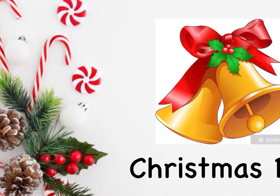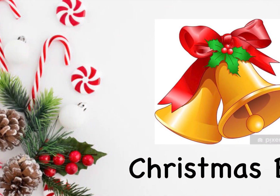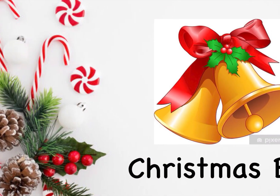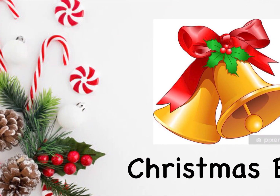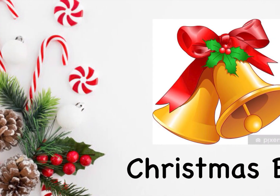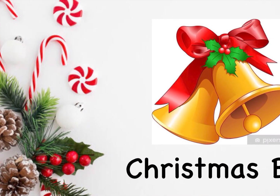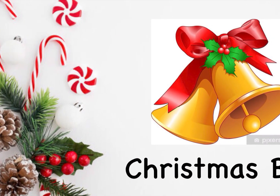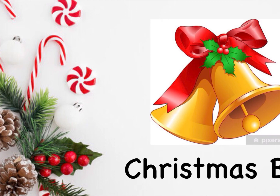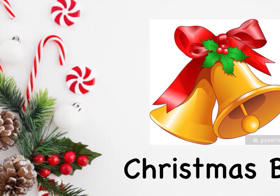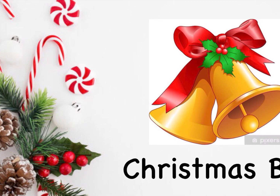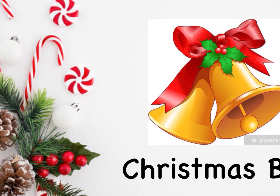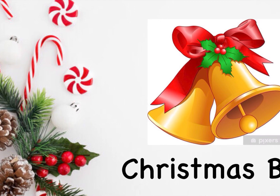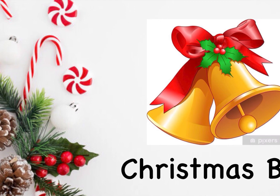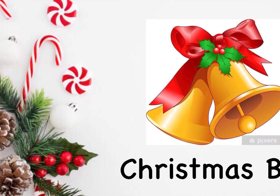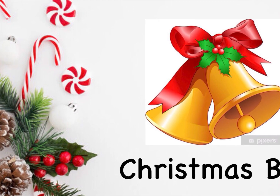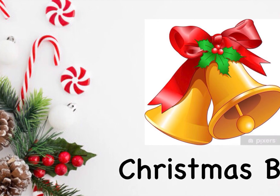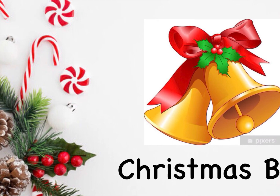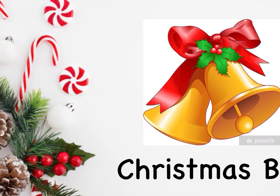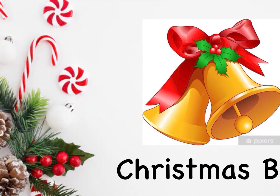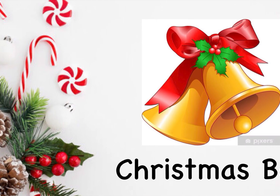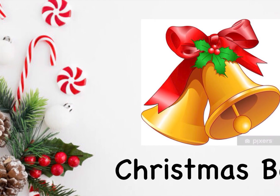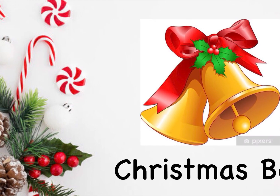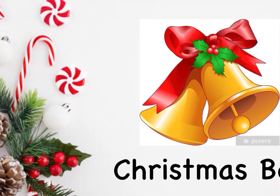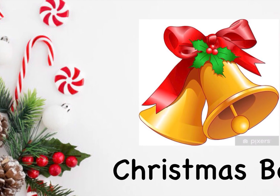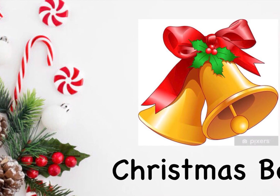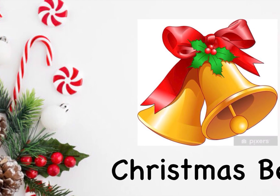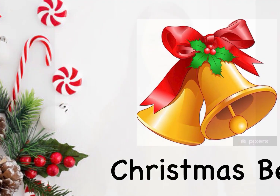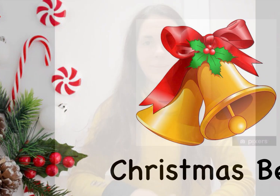The next sign is Christmas bells.